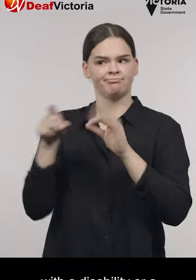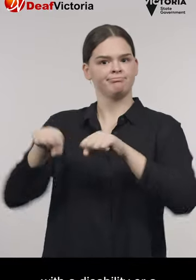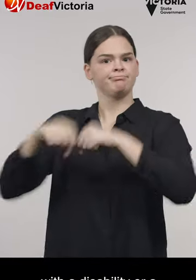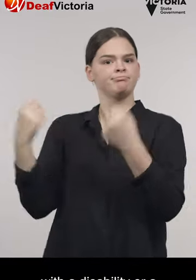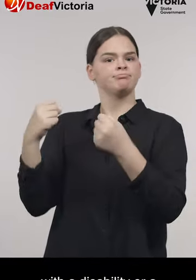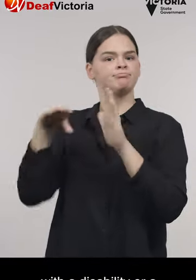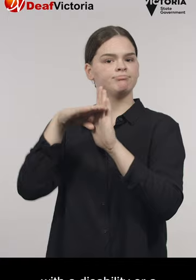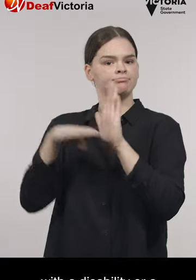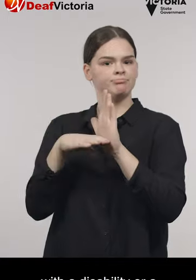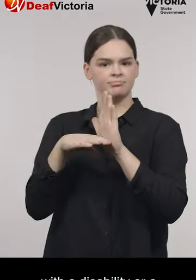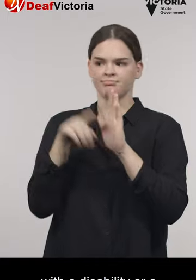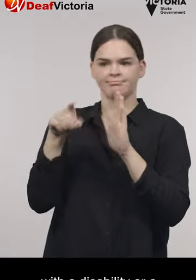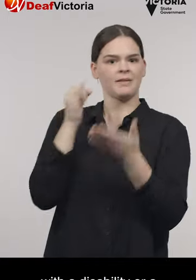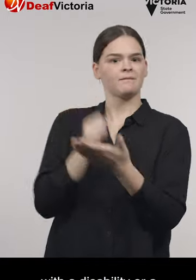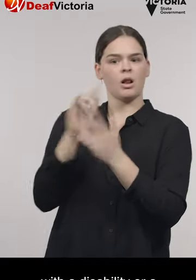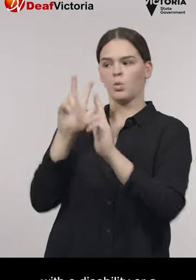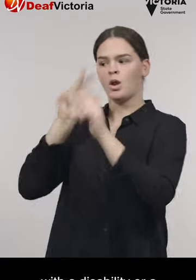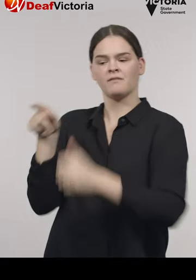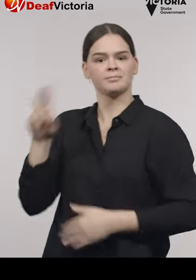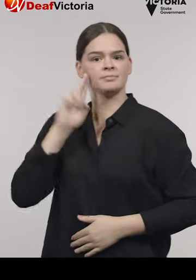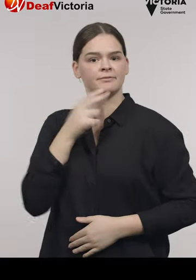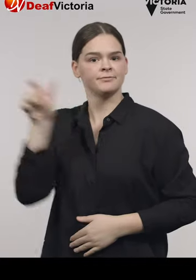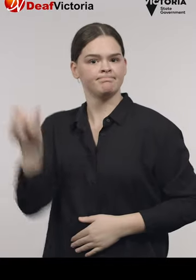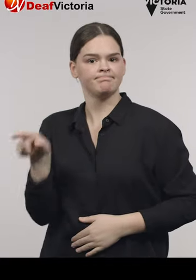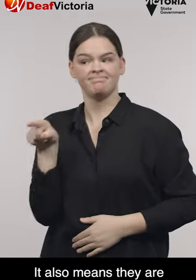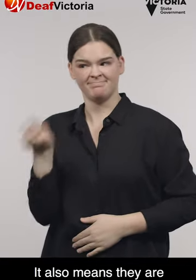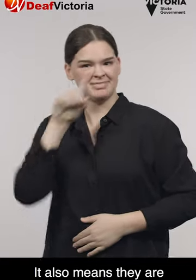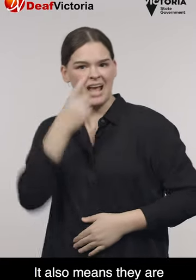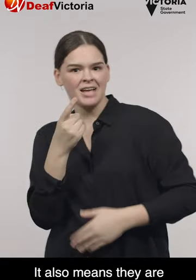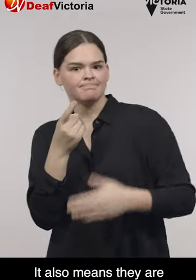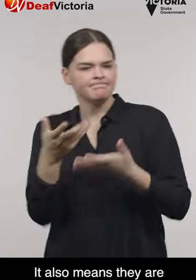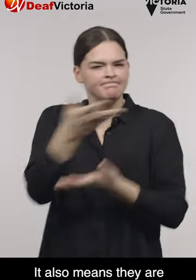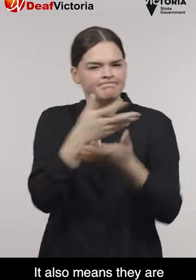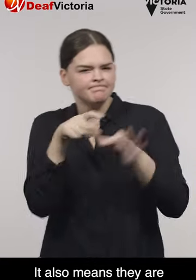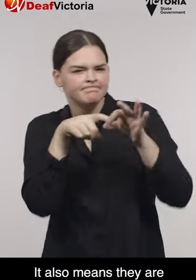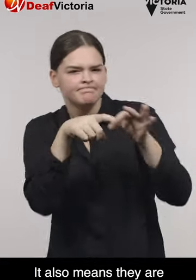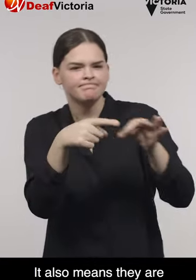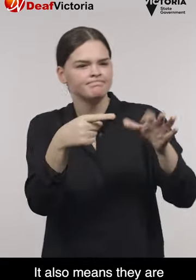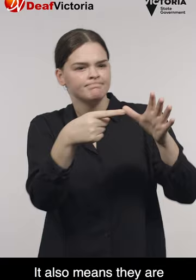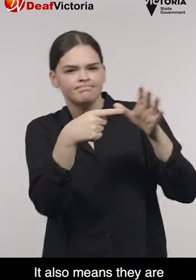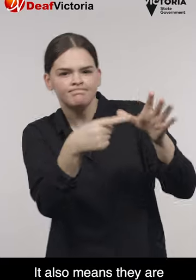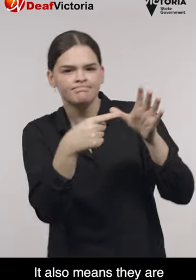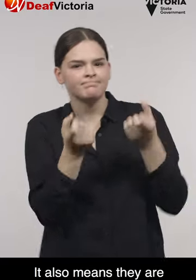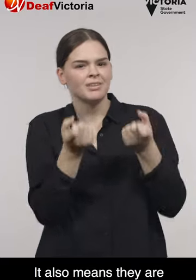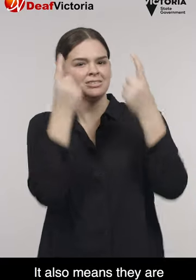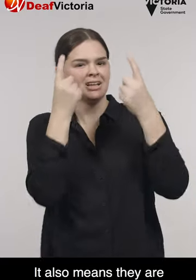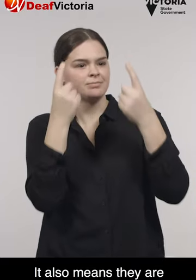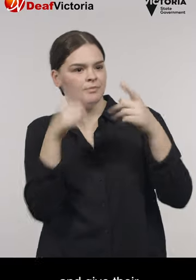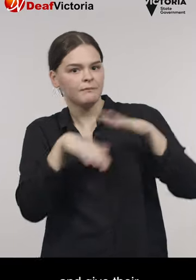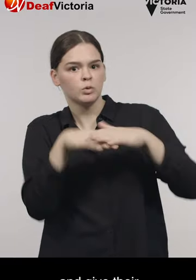or a breach in duty of care. It also means they are not able to fully understand their healthcare and